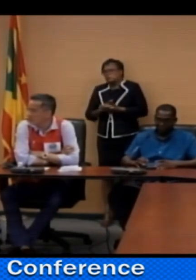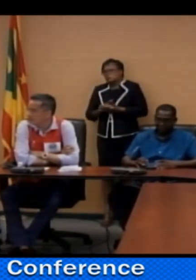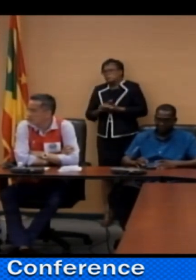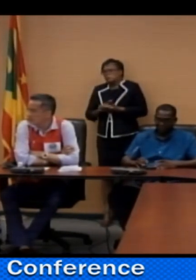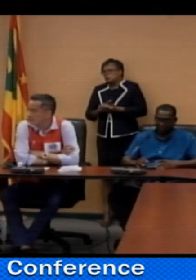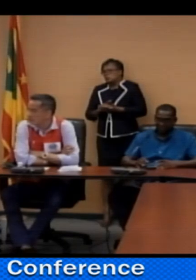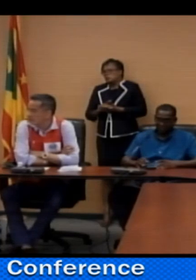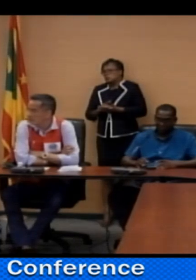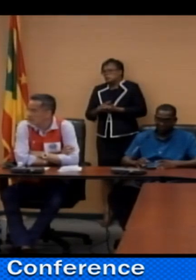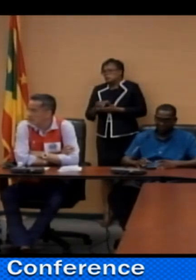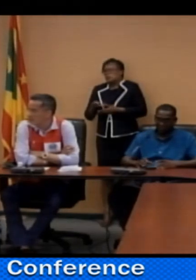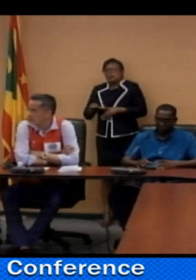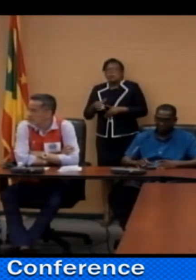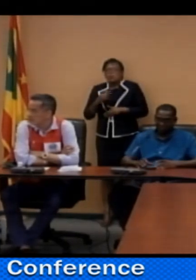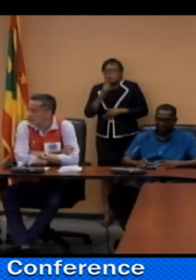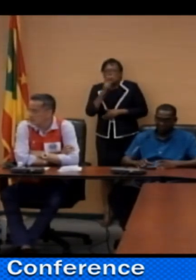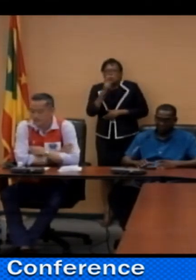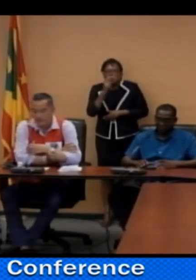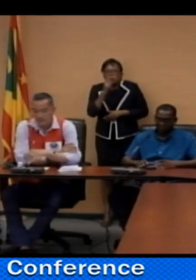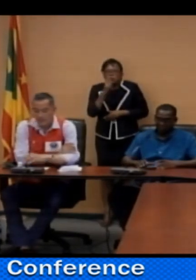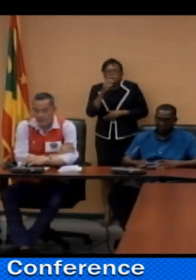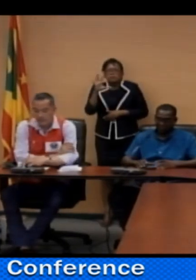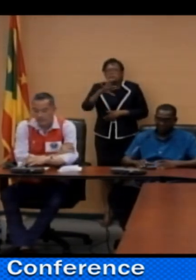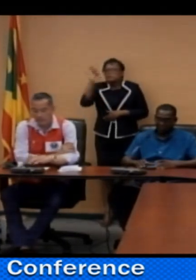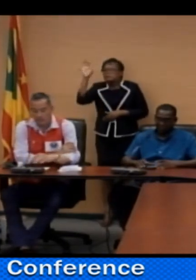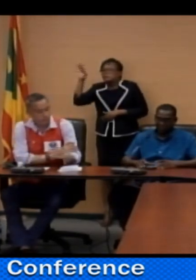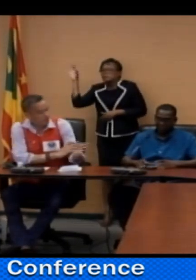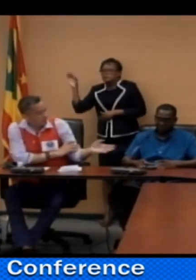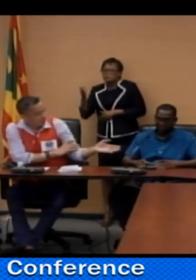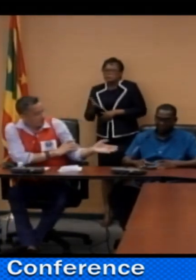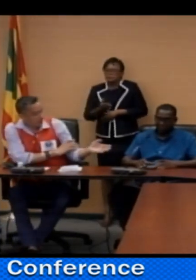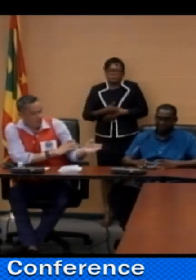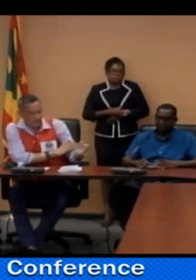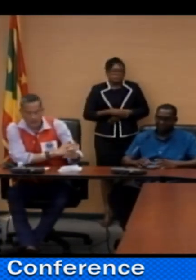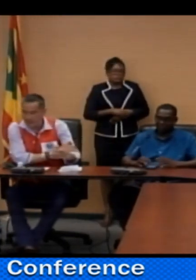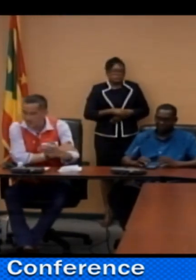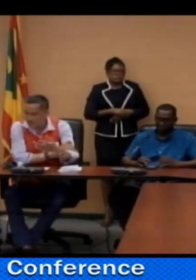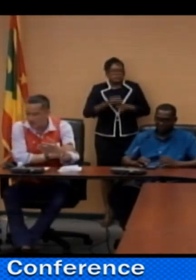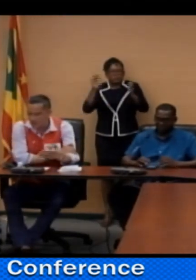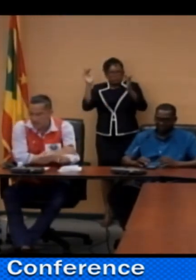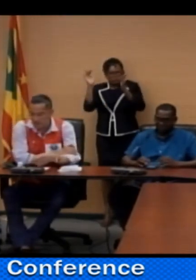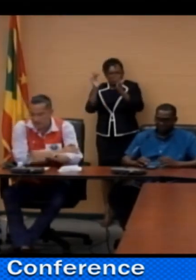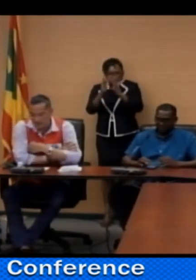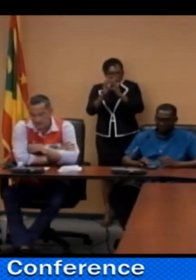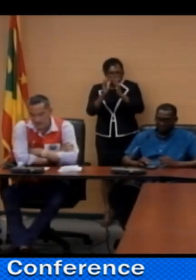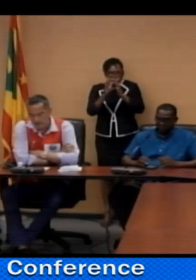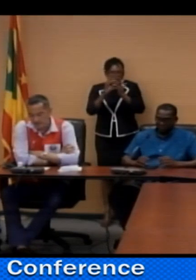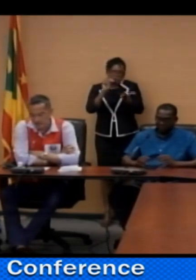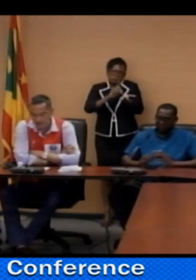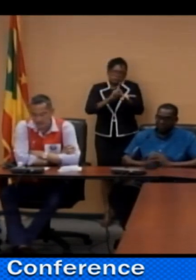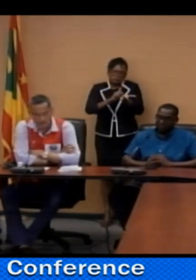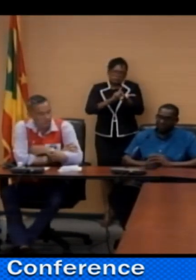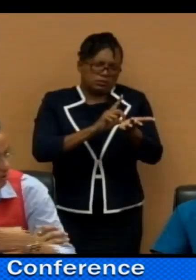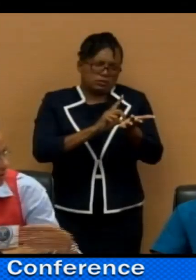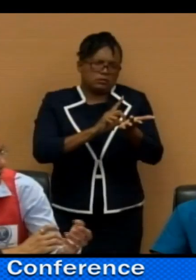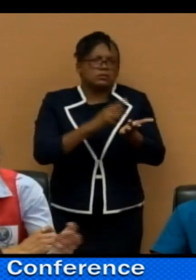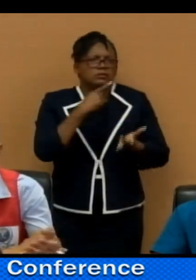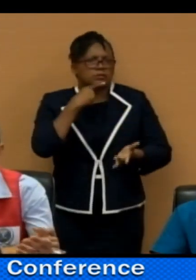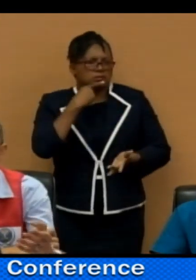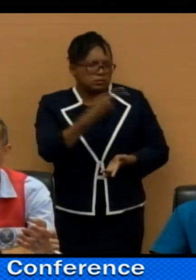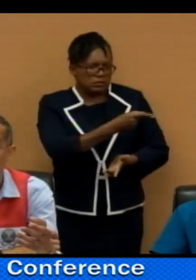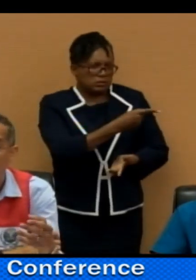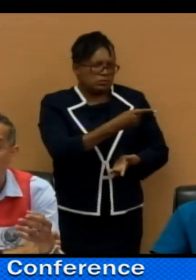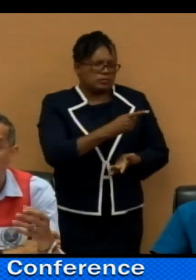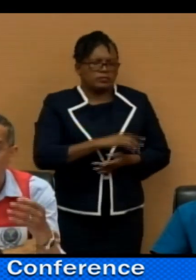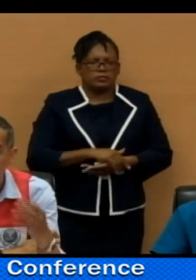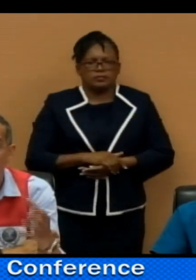else that you would have had to interview? With respect to contact tracing, but I allow the doctors to confirm or to add to